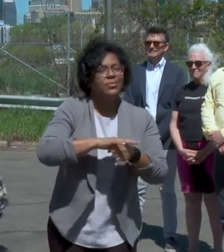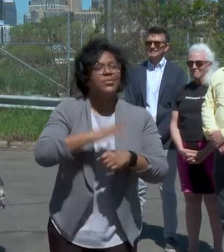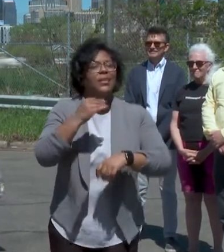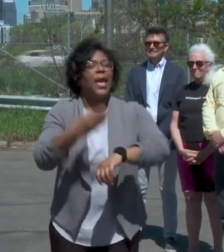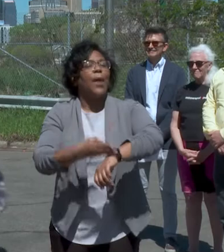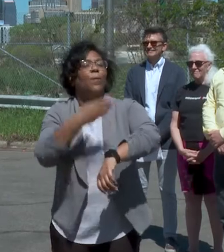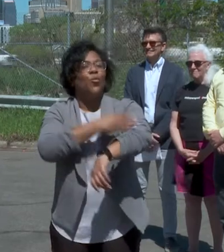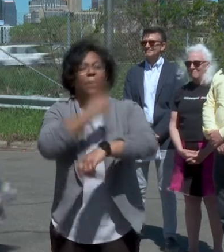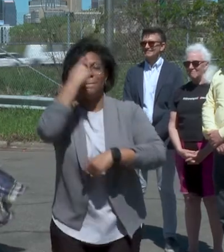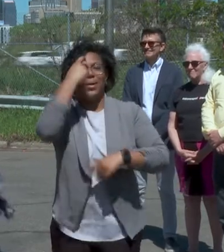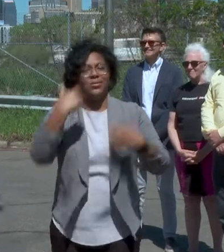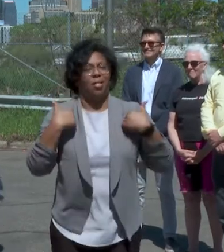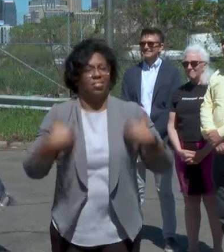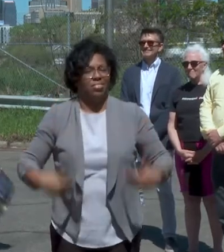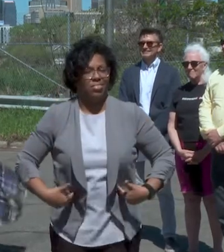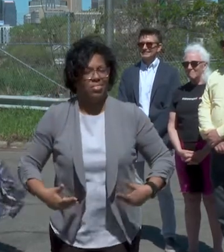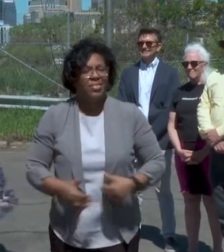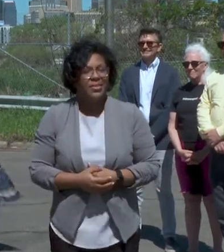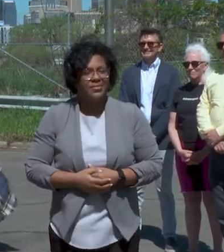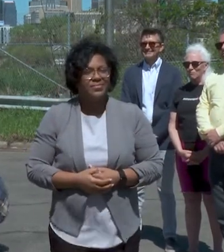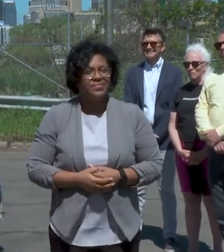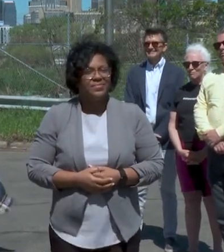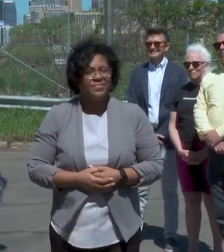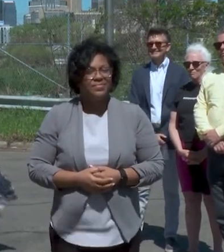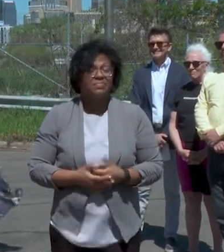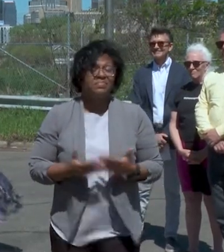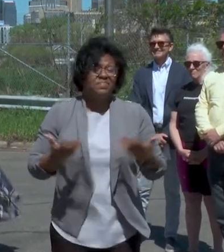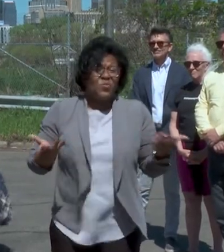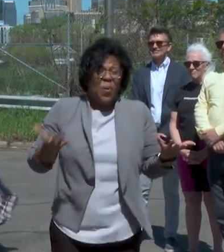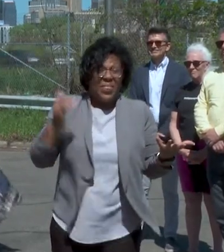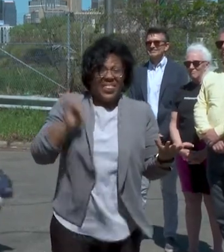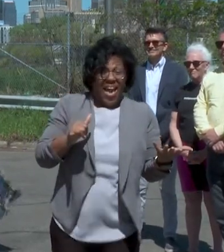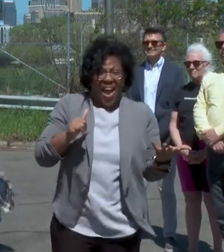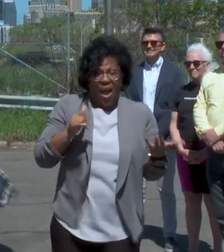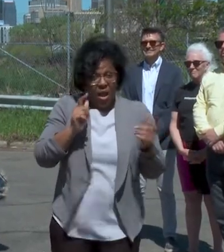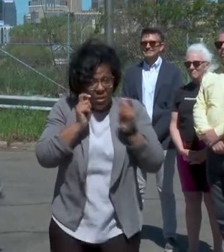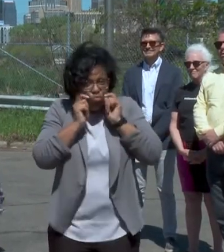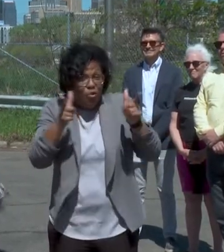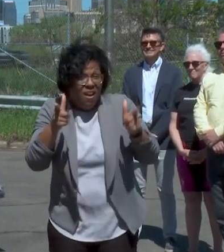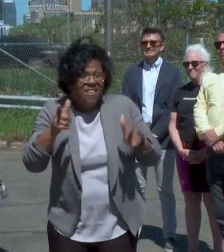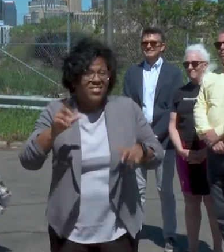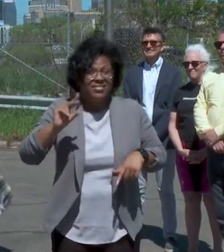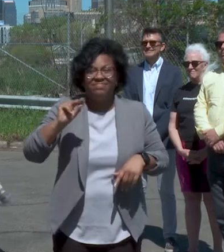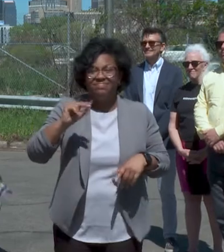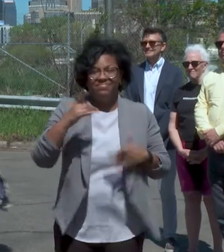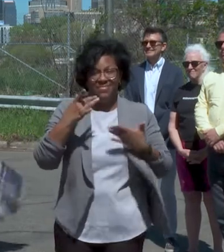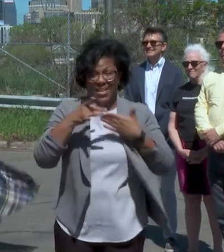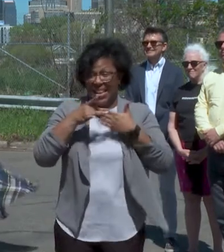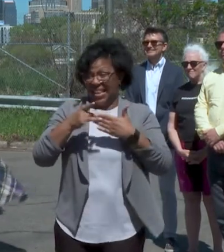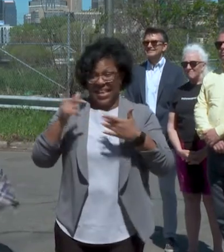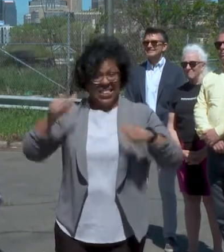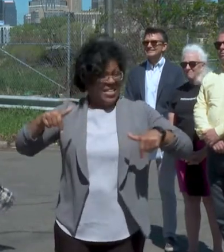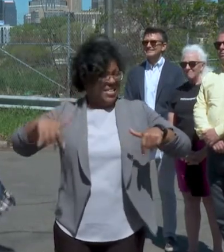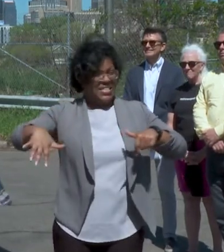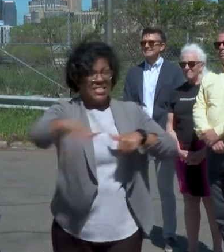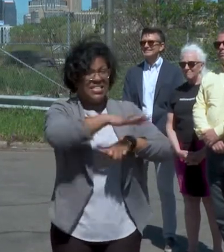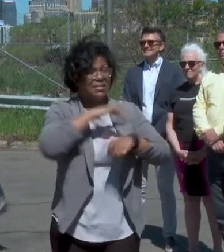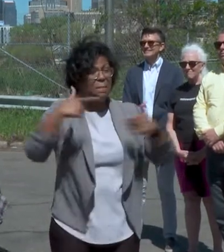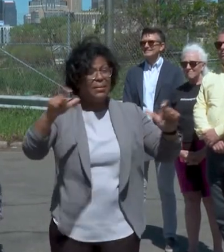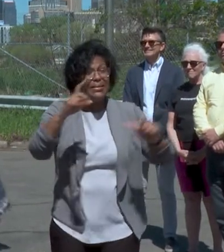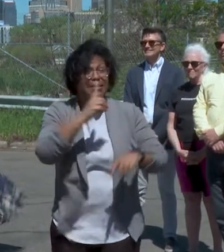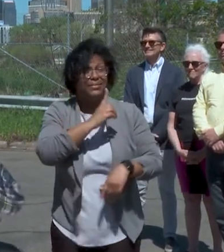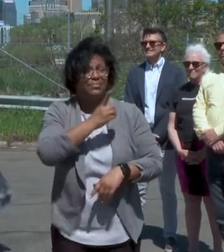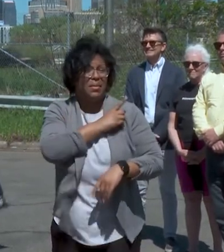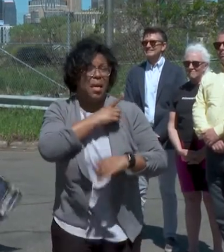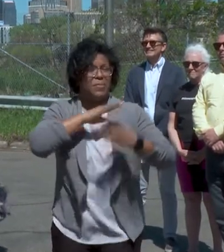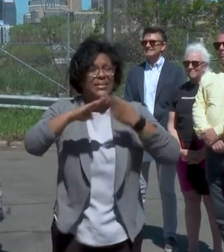is really important. So not surprisingly, as the leader of the major urban park system, I'm eager for this initiative to get